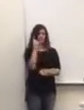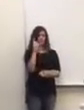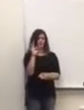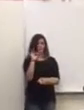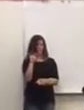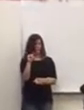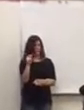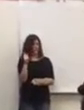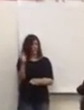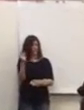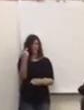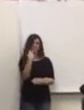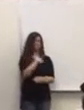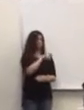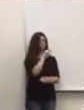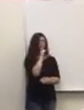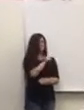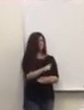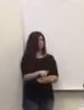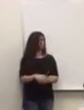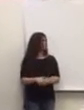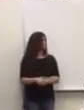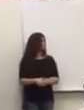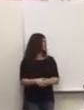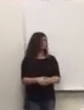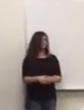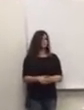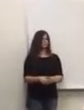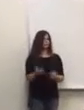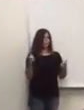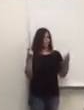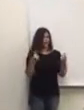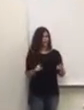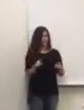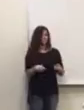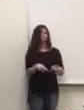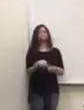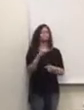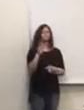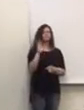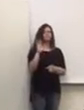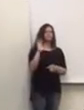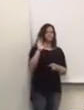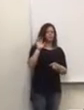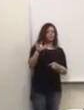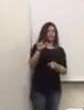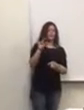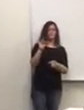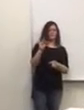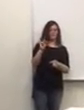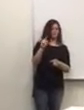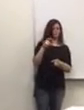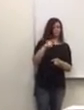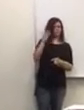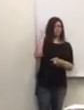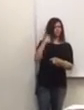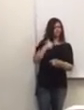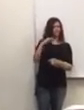What happens is, all that transfers is instructions to use that particular font that I selected at home. So if I